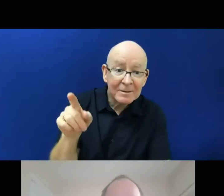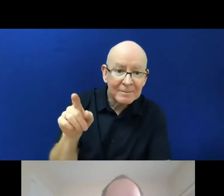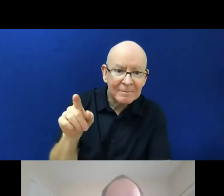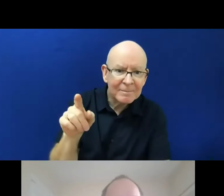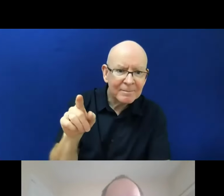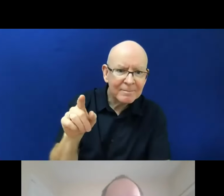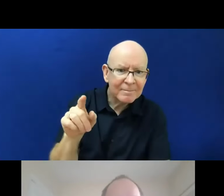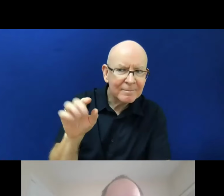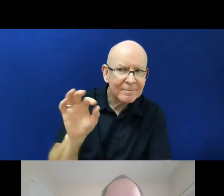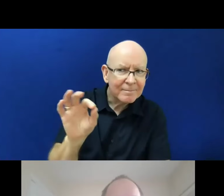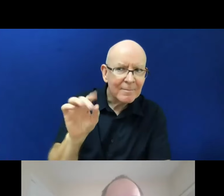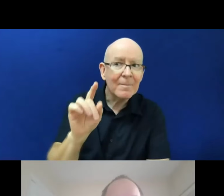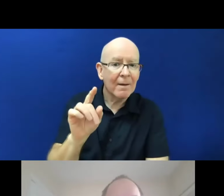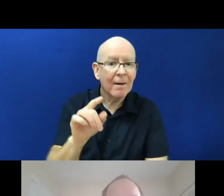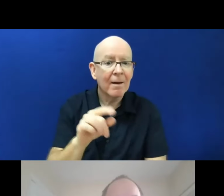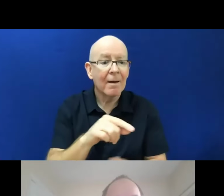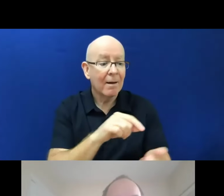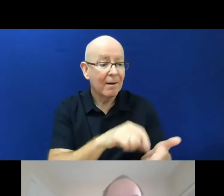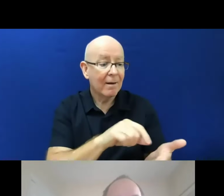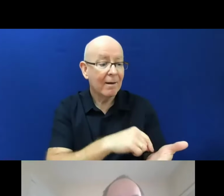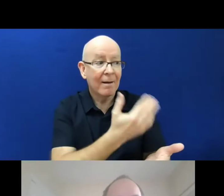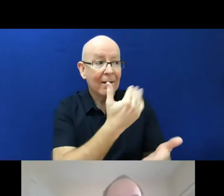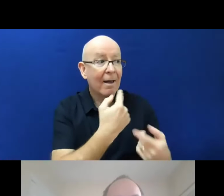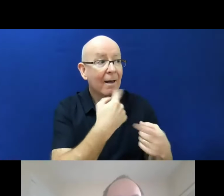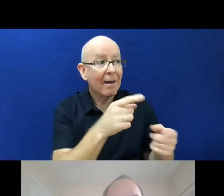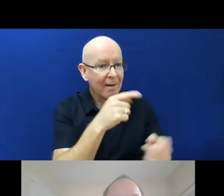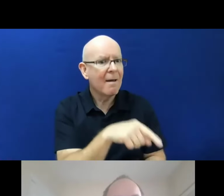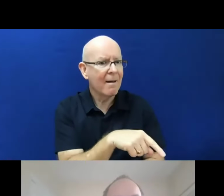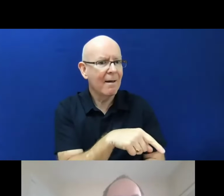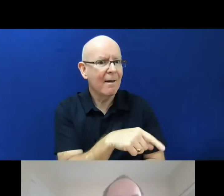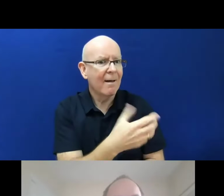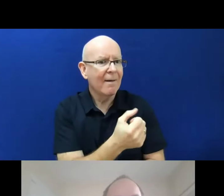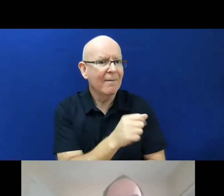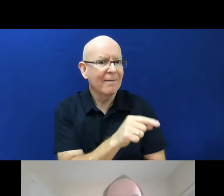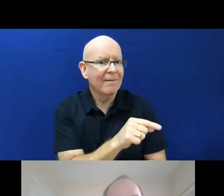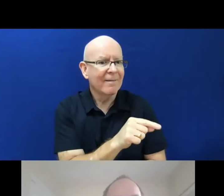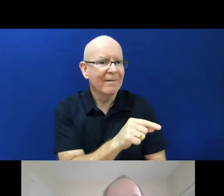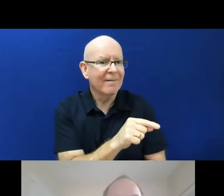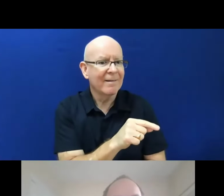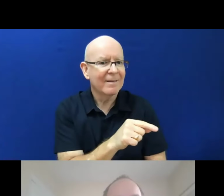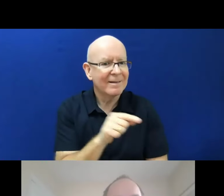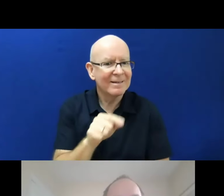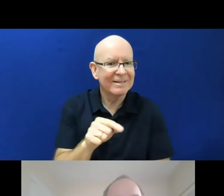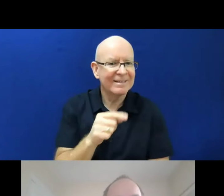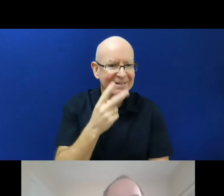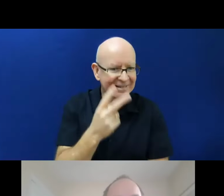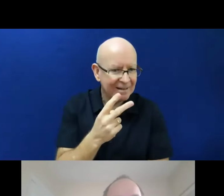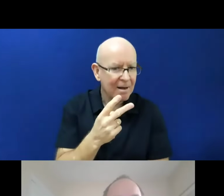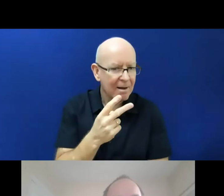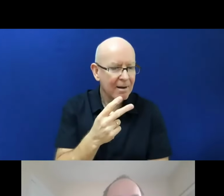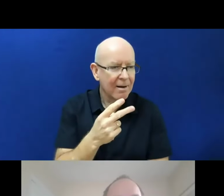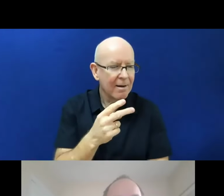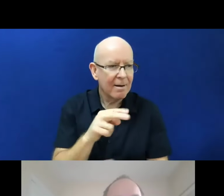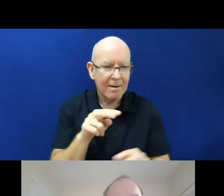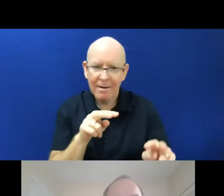two key tenets. First of all, they would put the lived experience of disabled people central. And